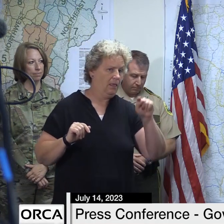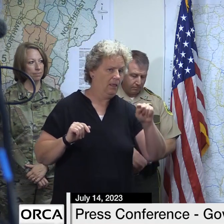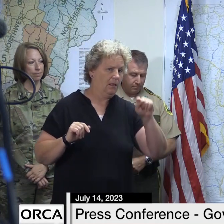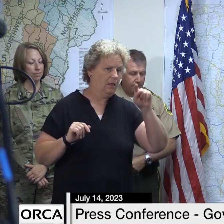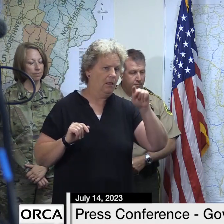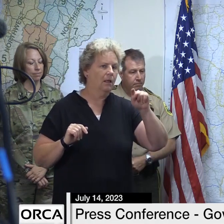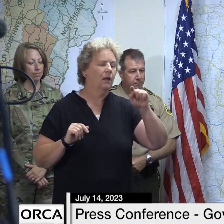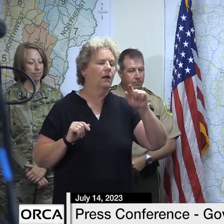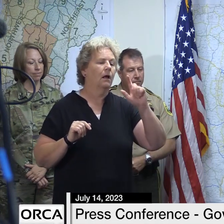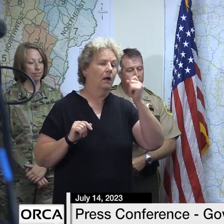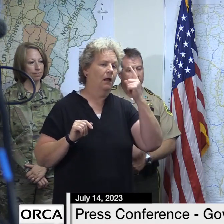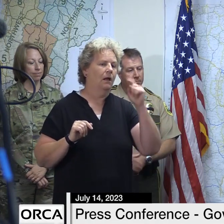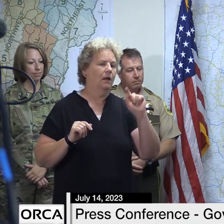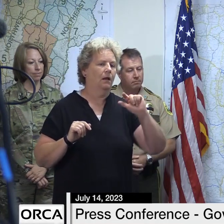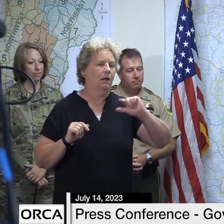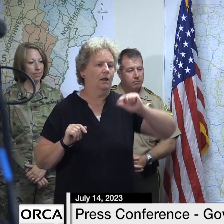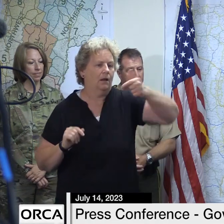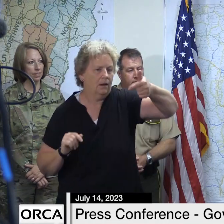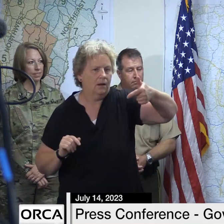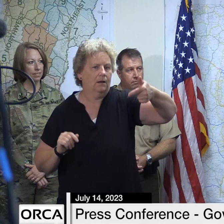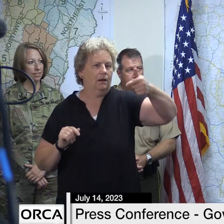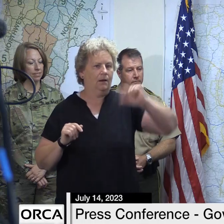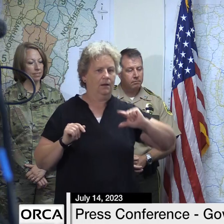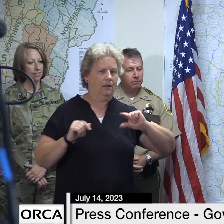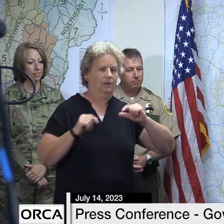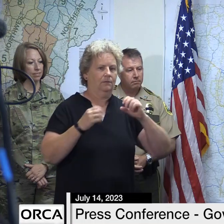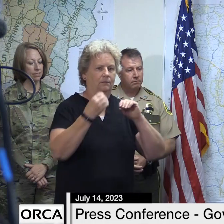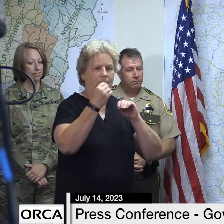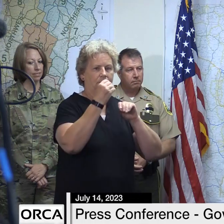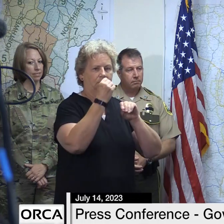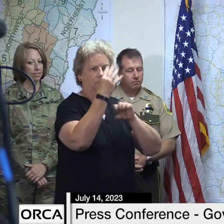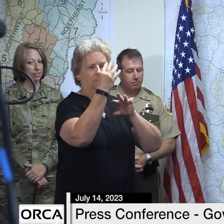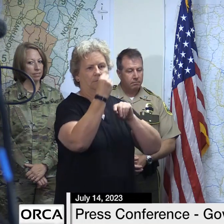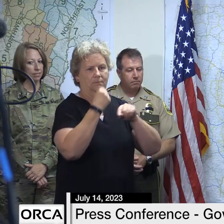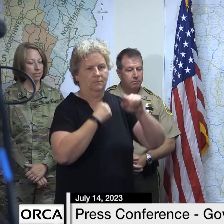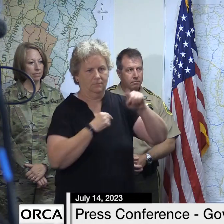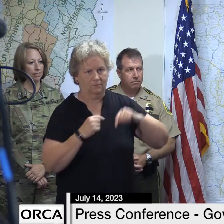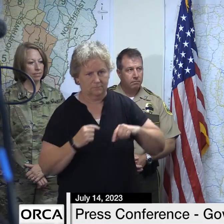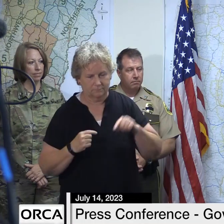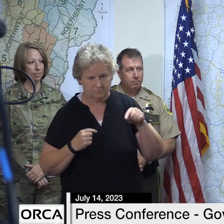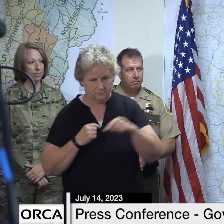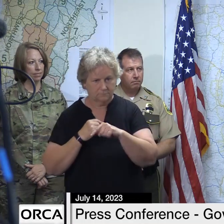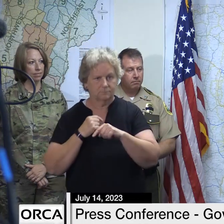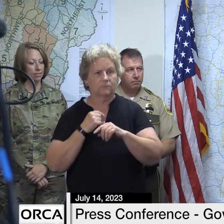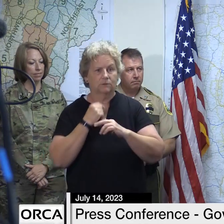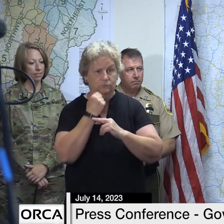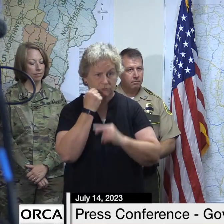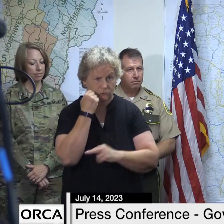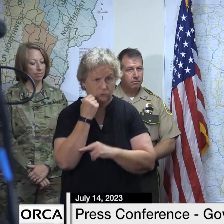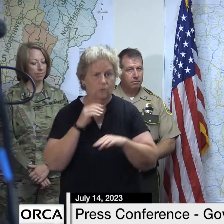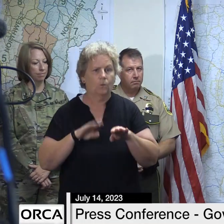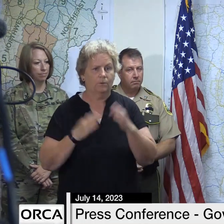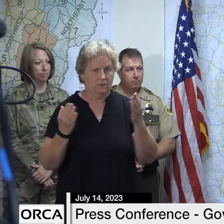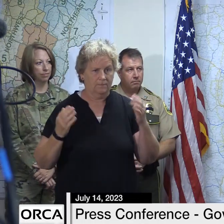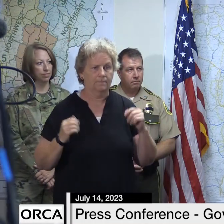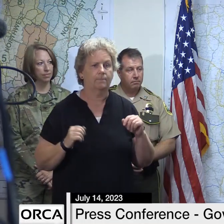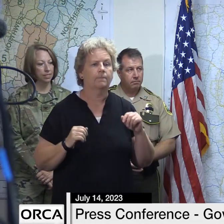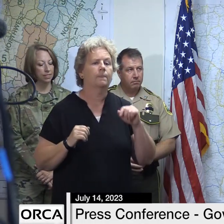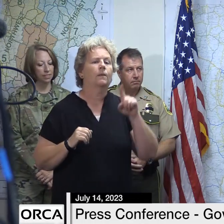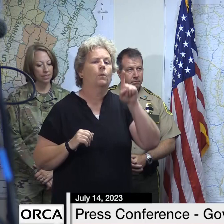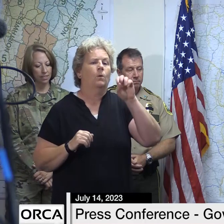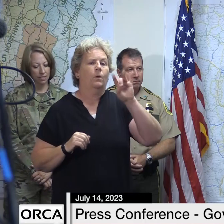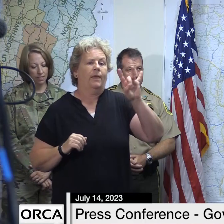Vermont 15 in Cambridge at the Wrong Way Bridge is now reopened. The intersection of Vermont 108 at Vermont